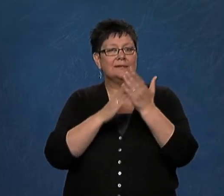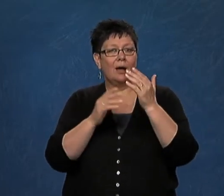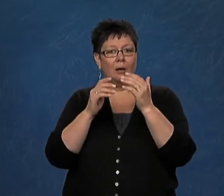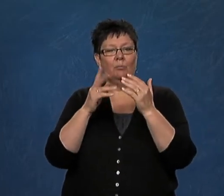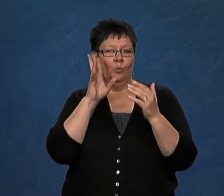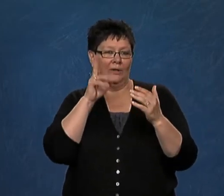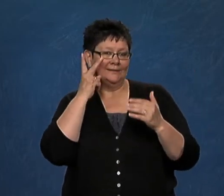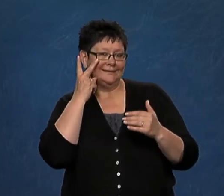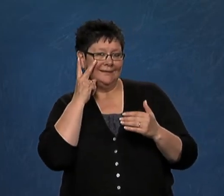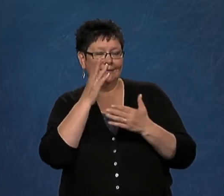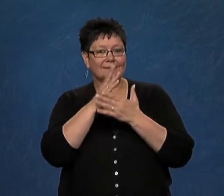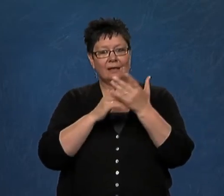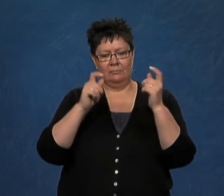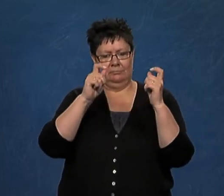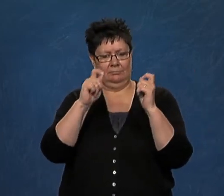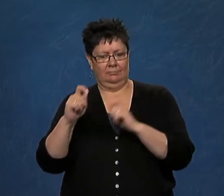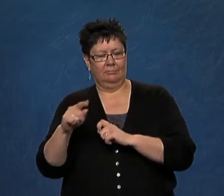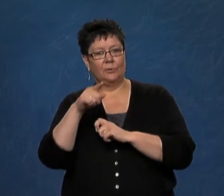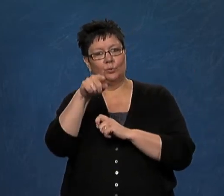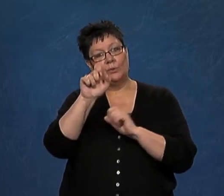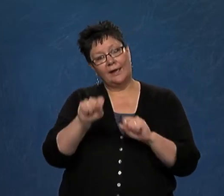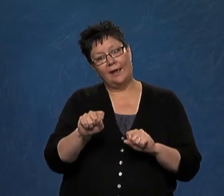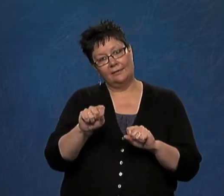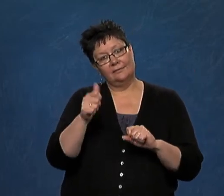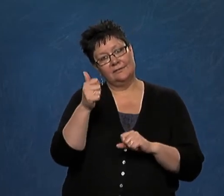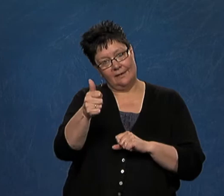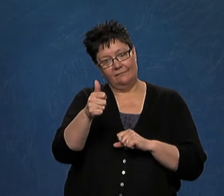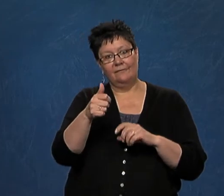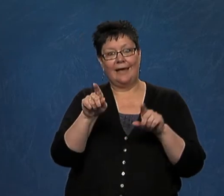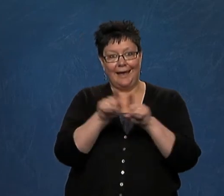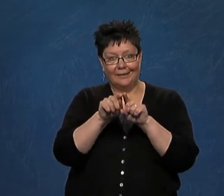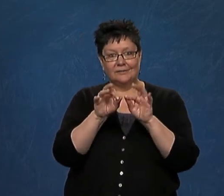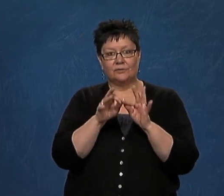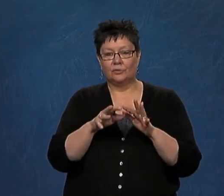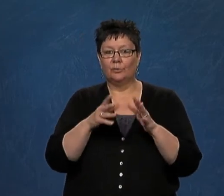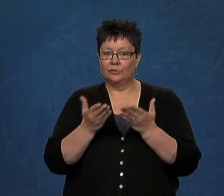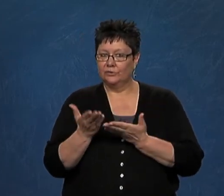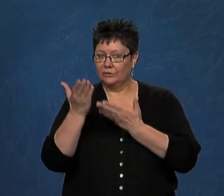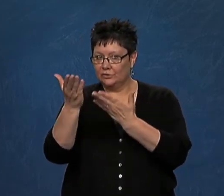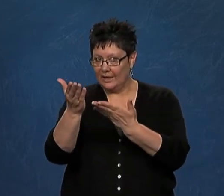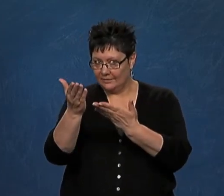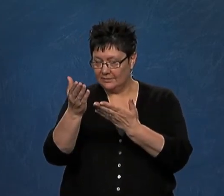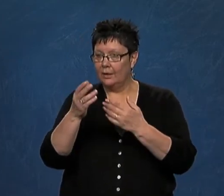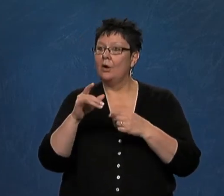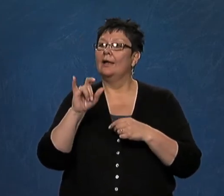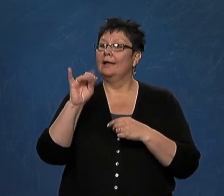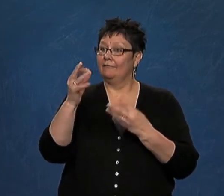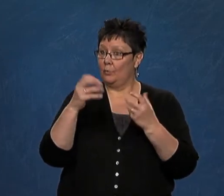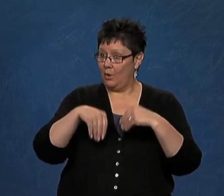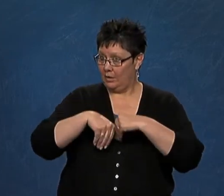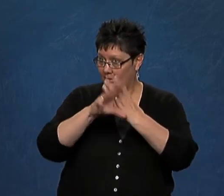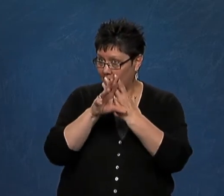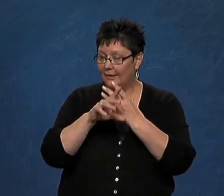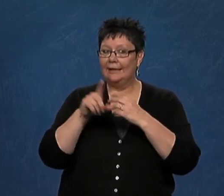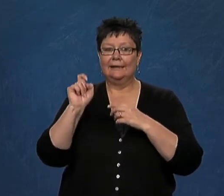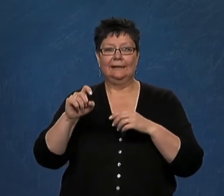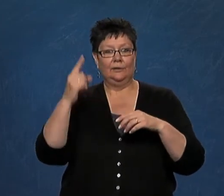again, most of these issues were related to technology. However, you can, as an interpreter, make some recommendations if you want to